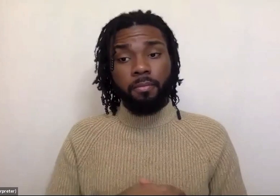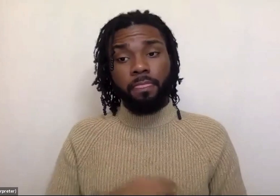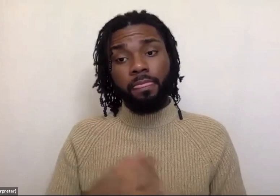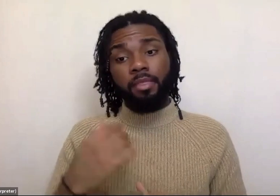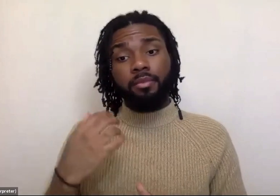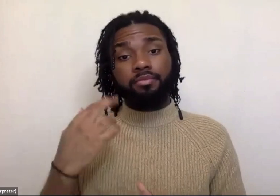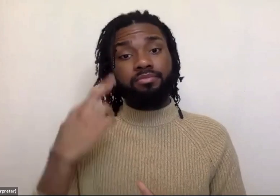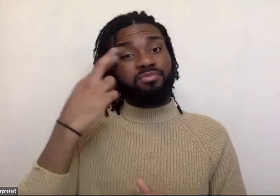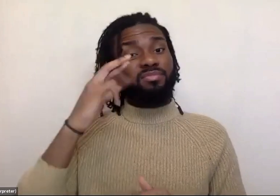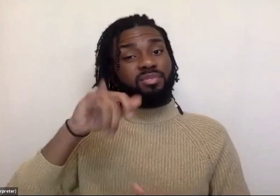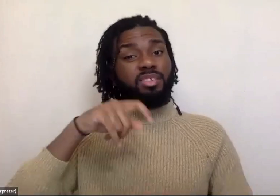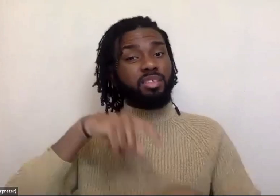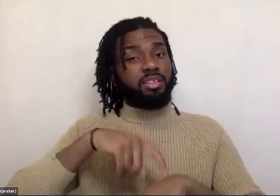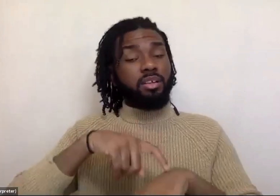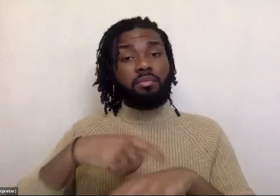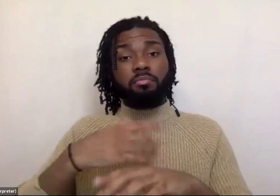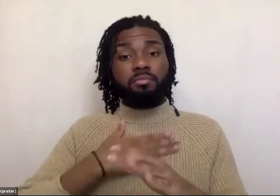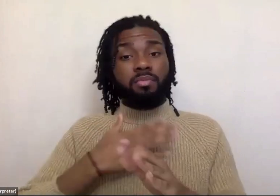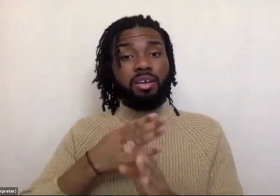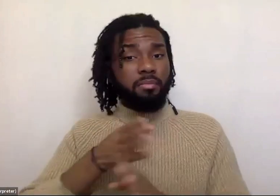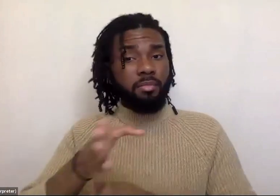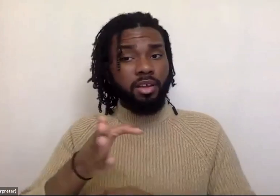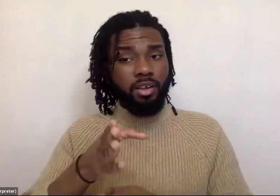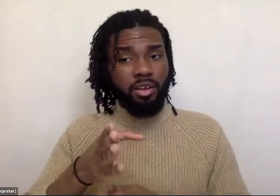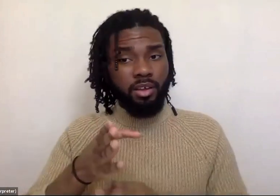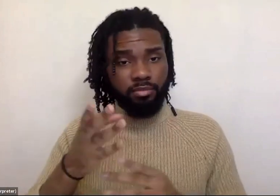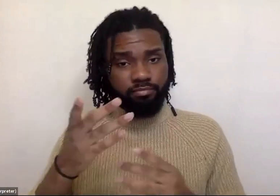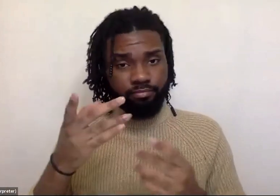at that point, my main thing was